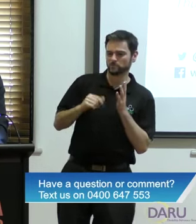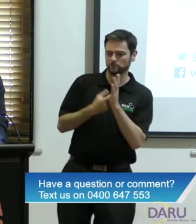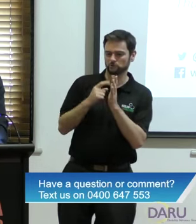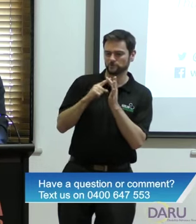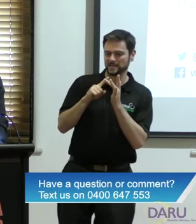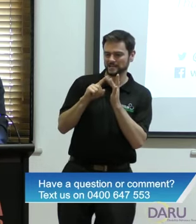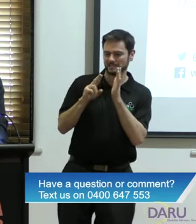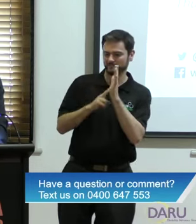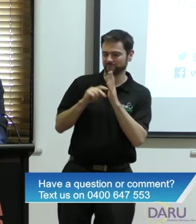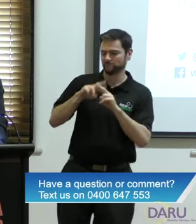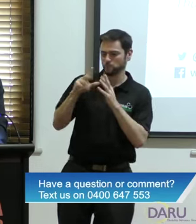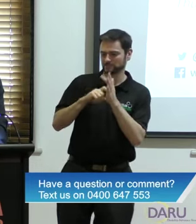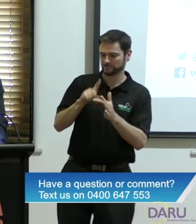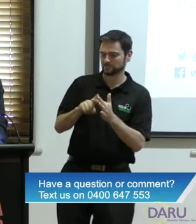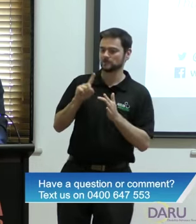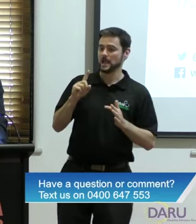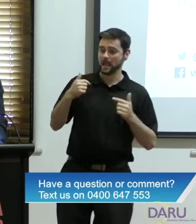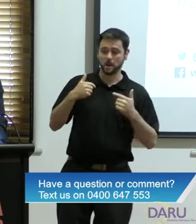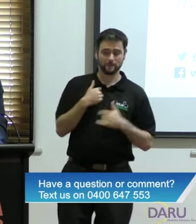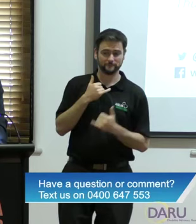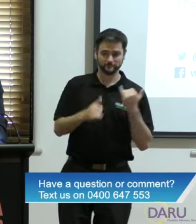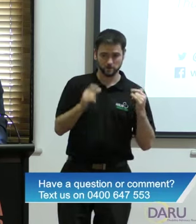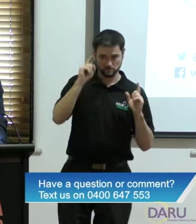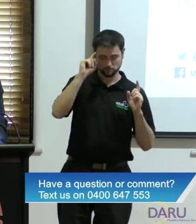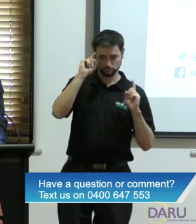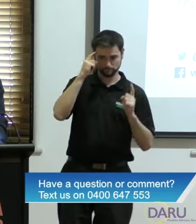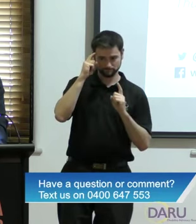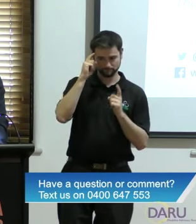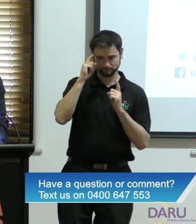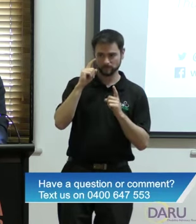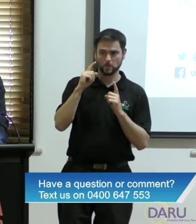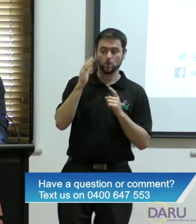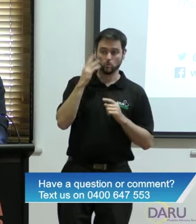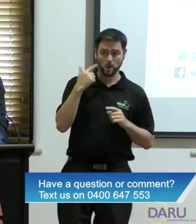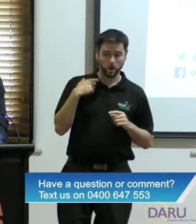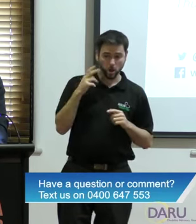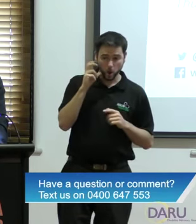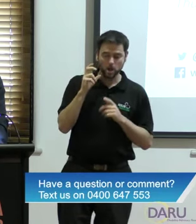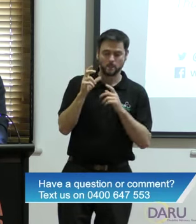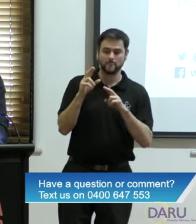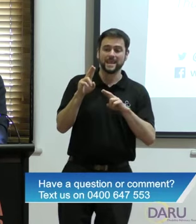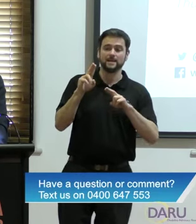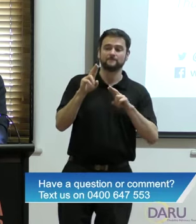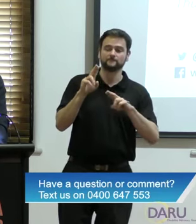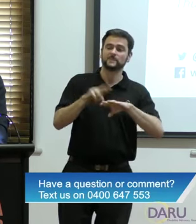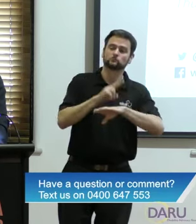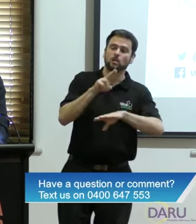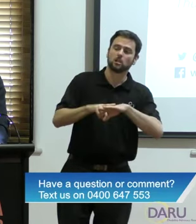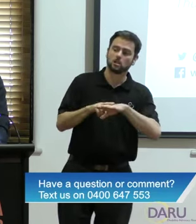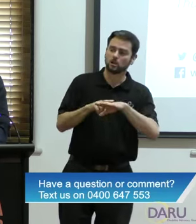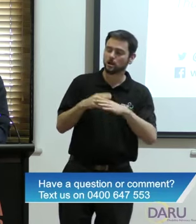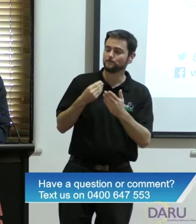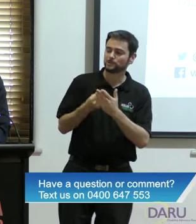We're greatly concerned to hear that, I think it was in the federal budget, they took a